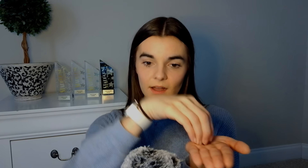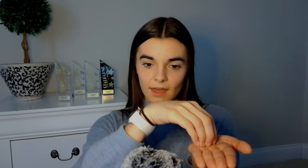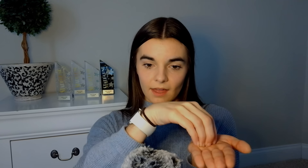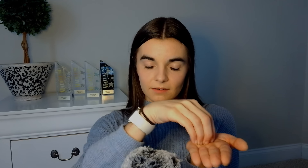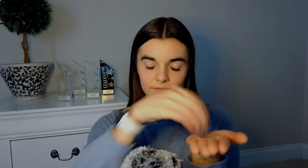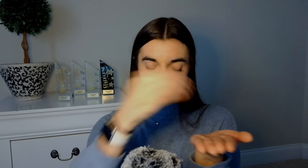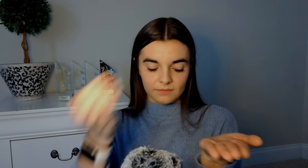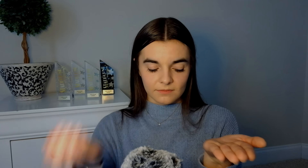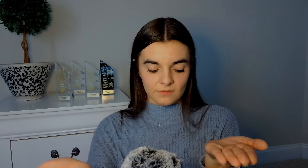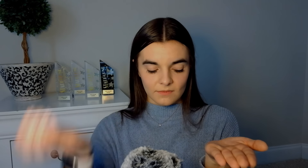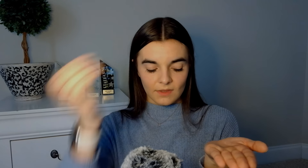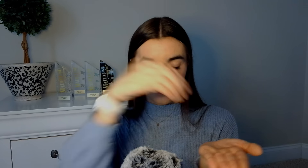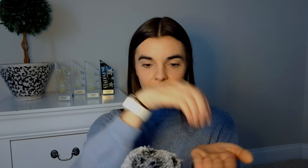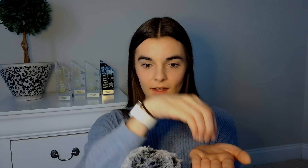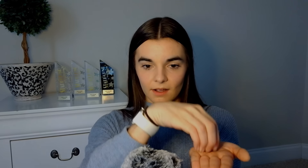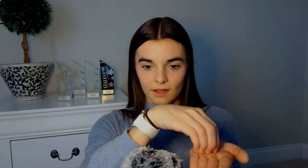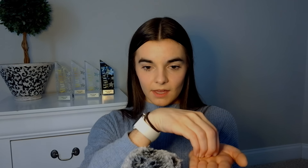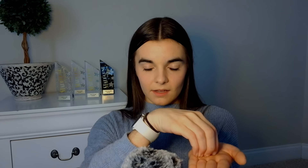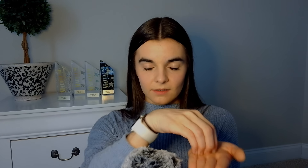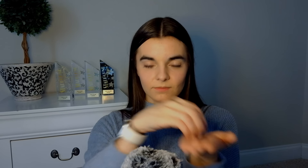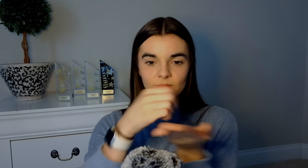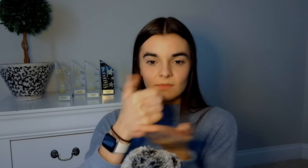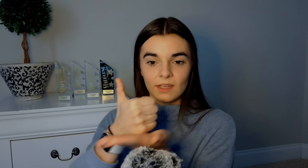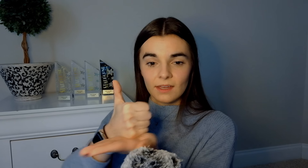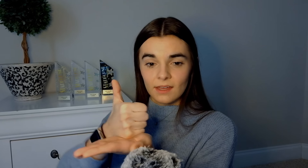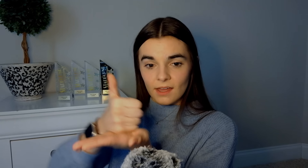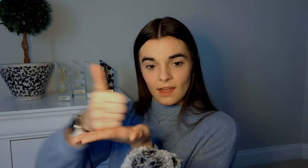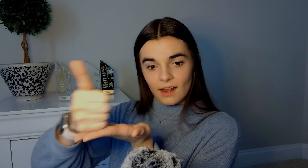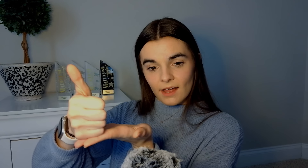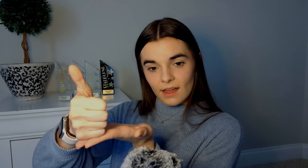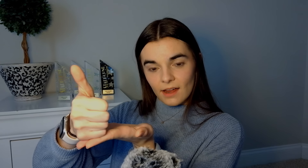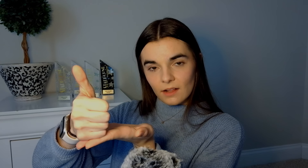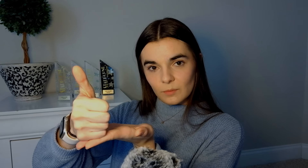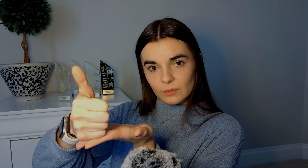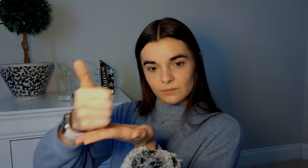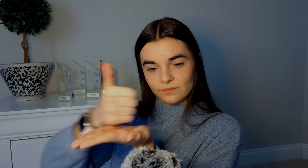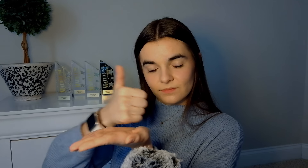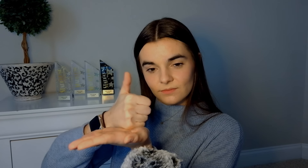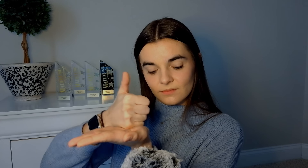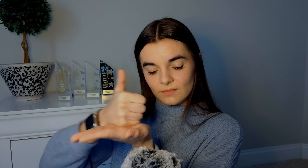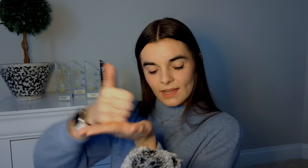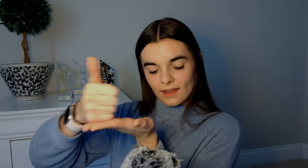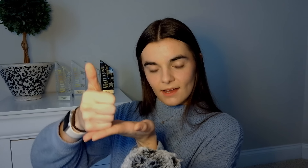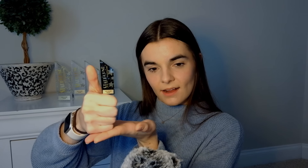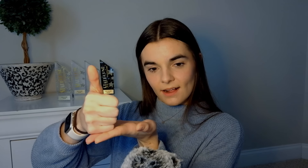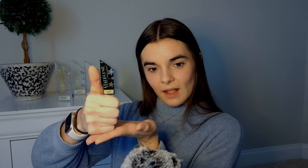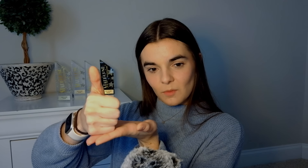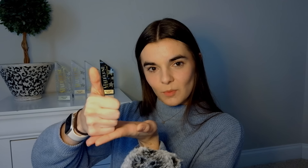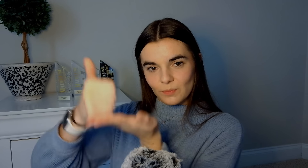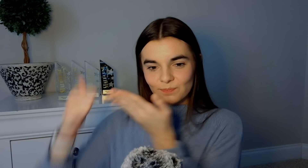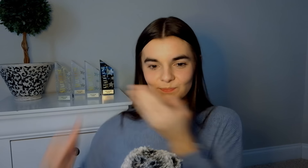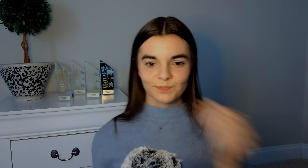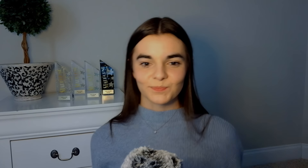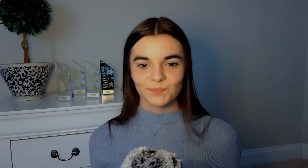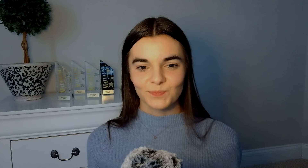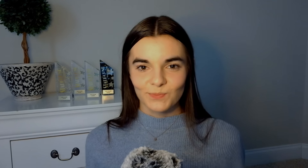Again. Again. Help. Help.